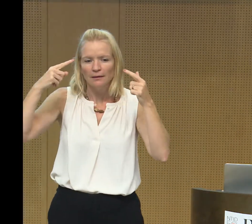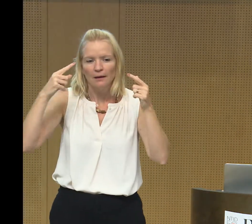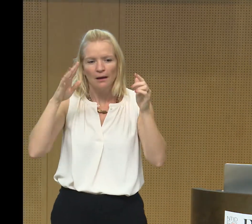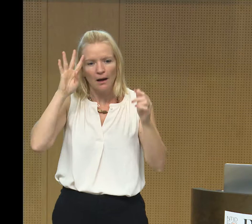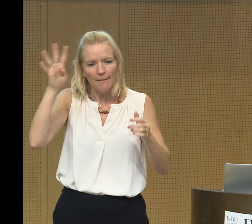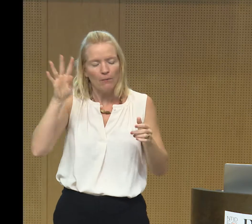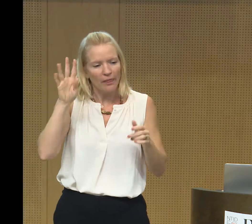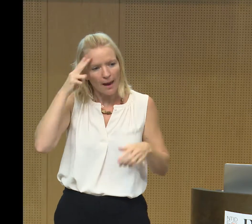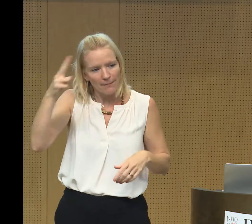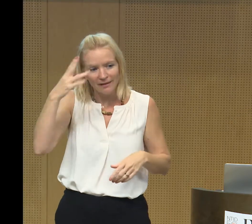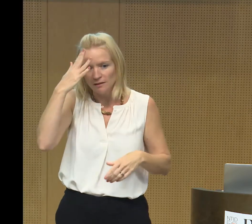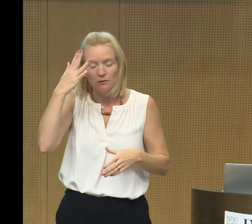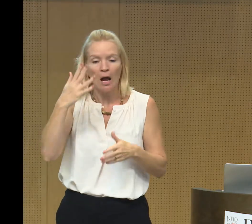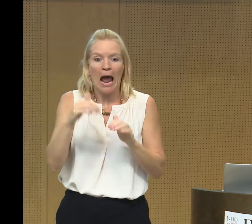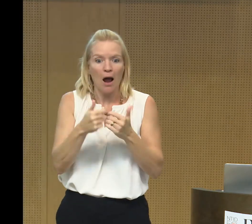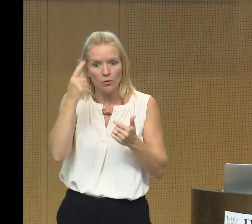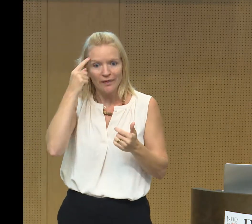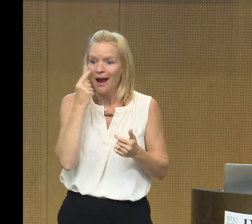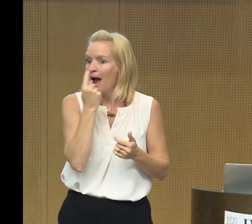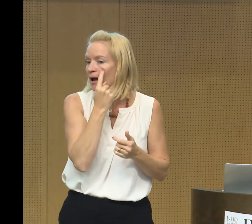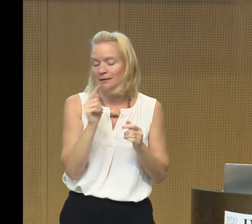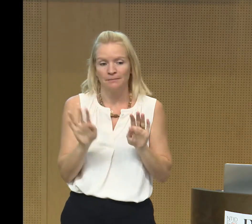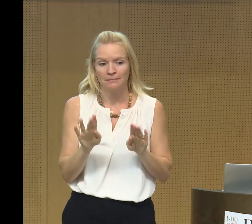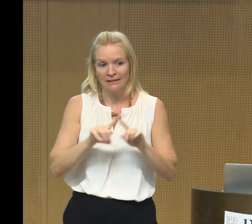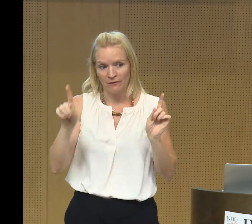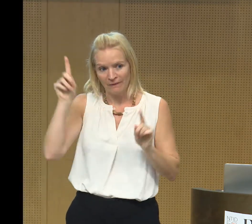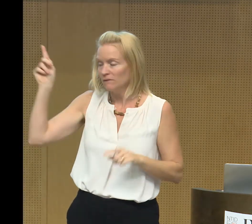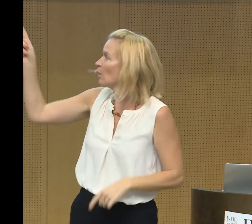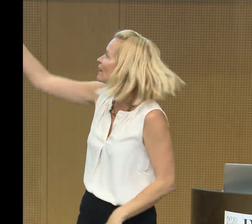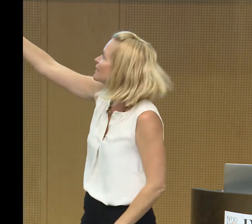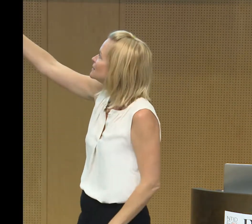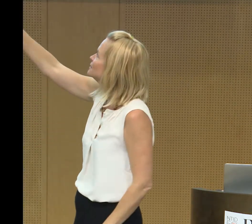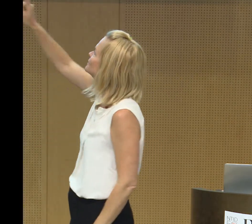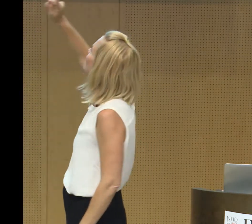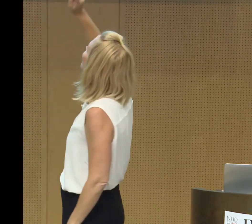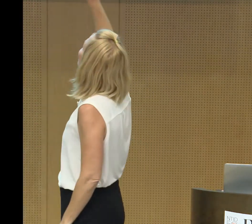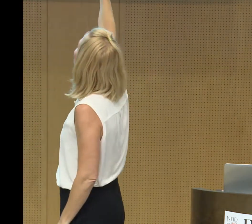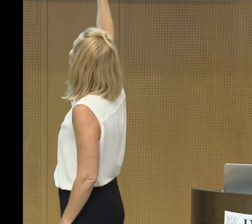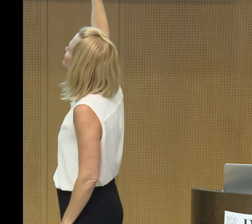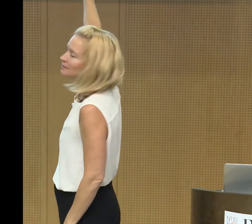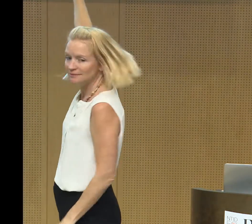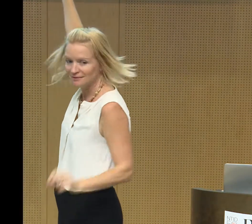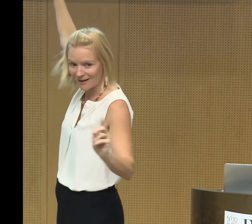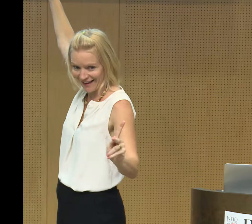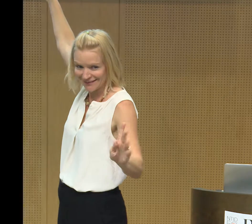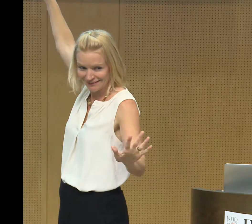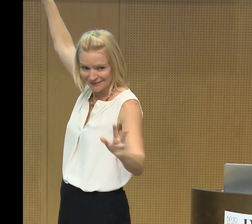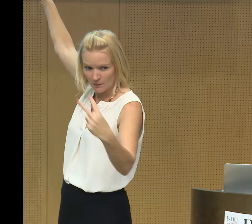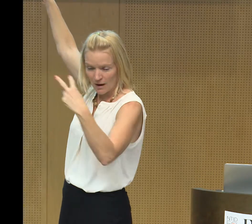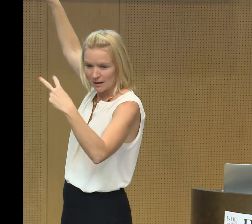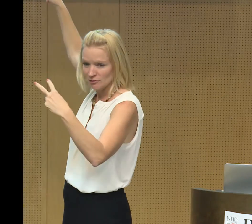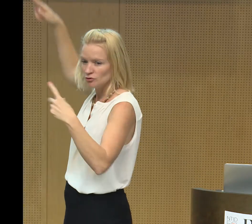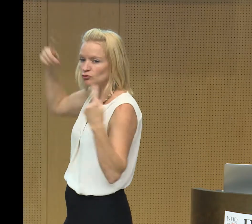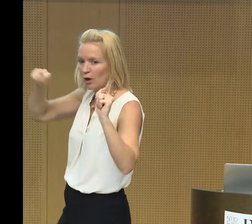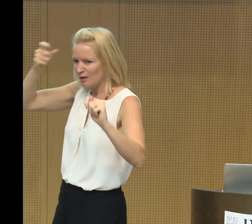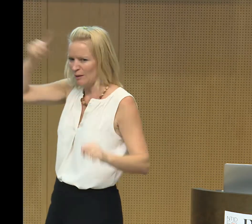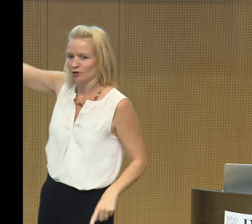we came up with a hypothesis of how the eye gaze would appear different if the story was difficult to understand.